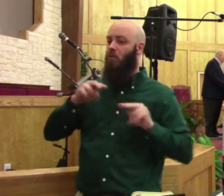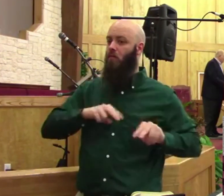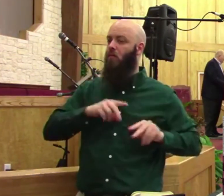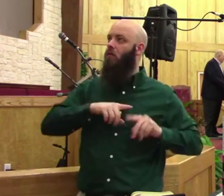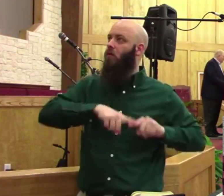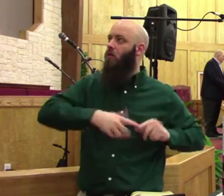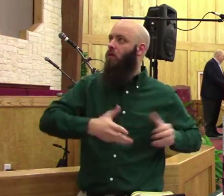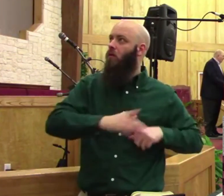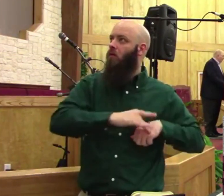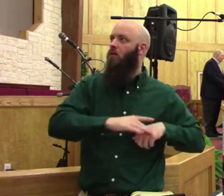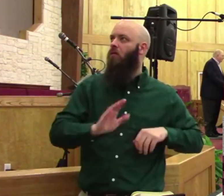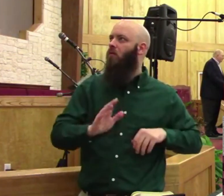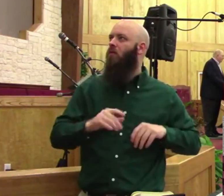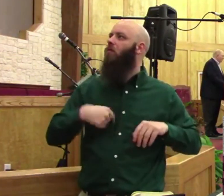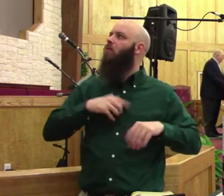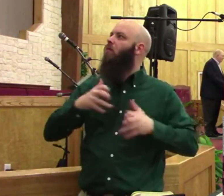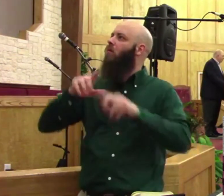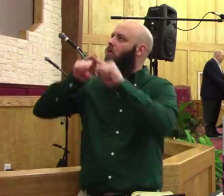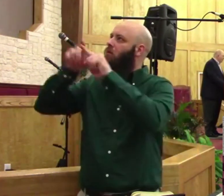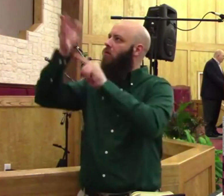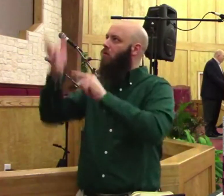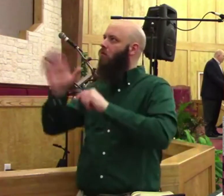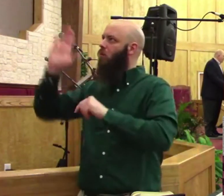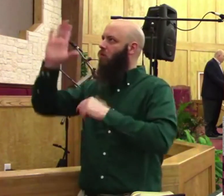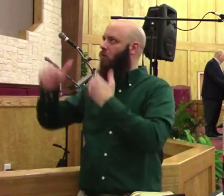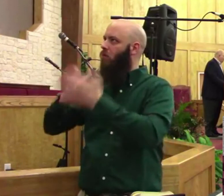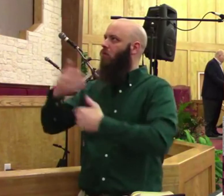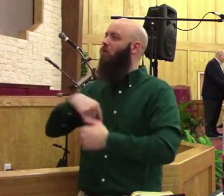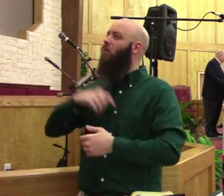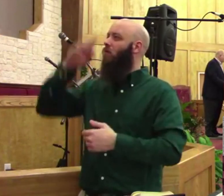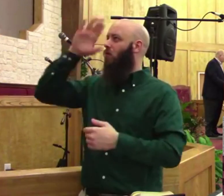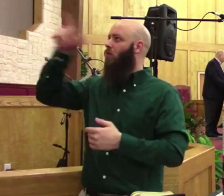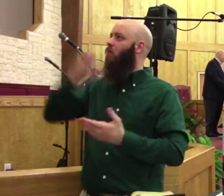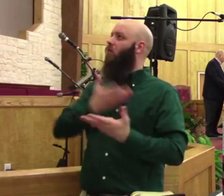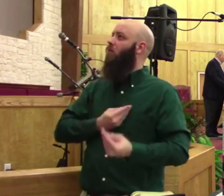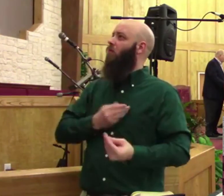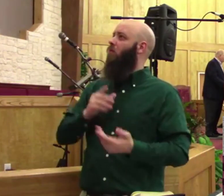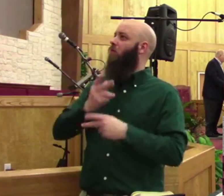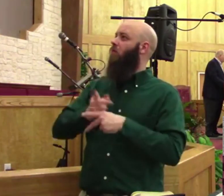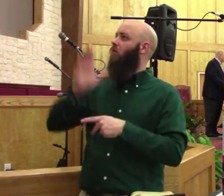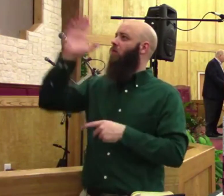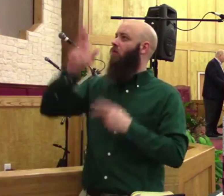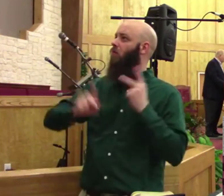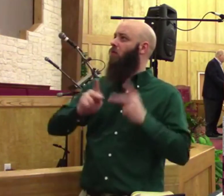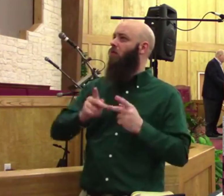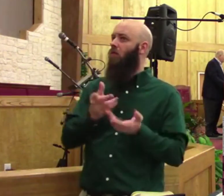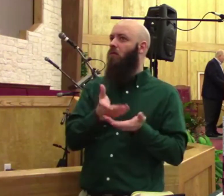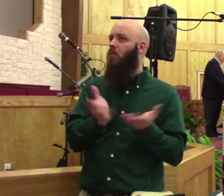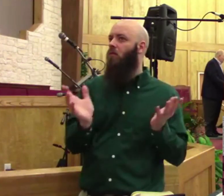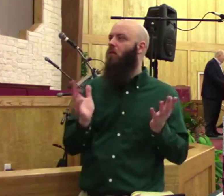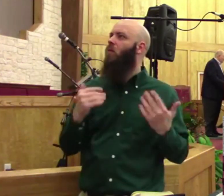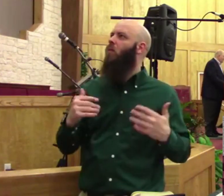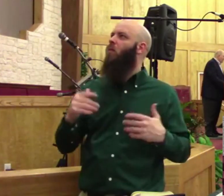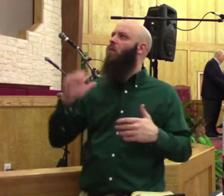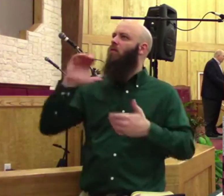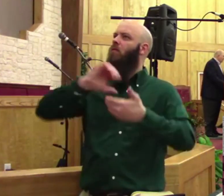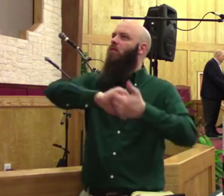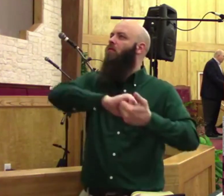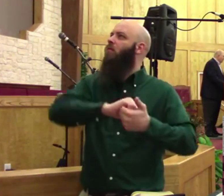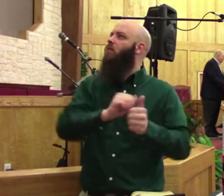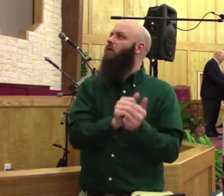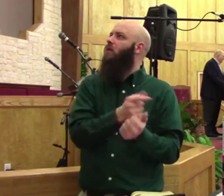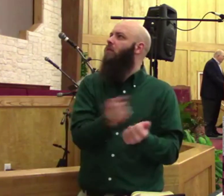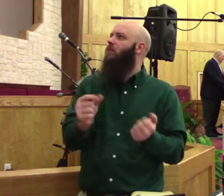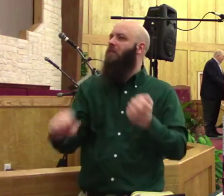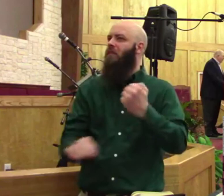you, knowing, Father, that you care for your people, that you've made promises that are more solid than anything on this earth. Be with us now as we worship